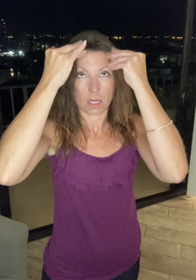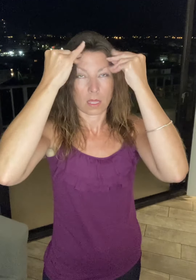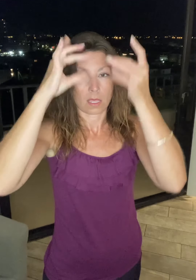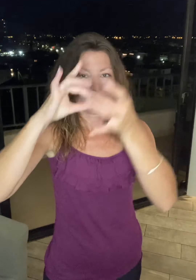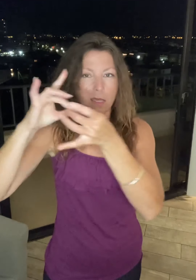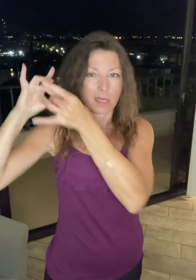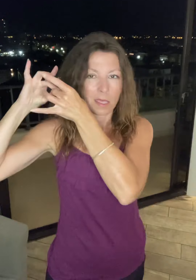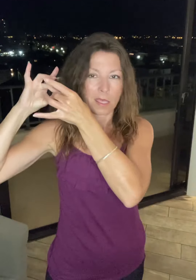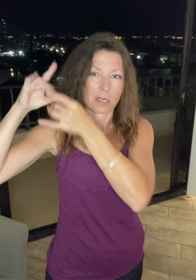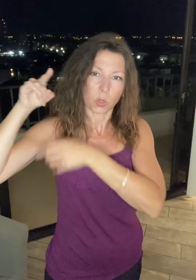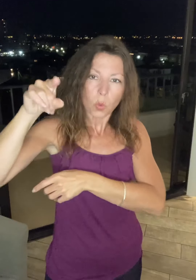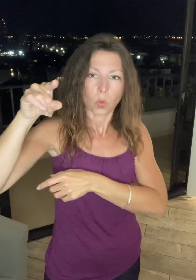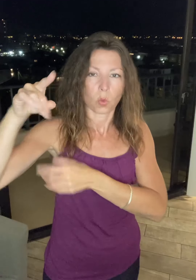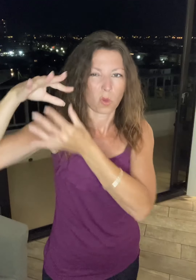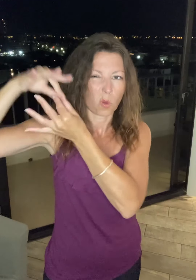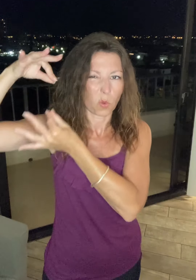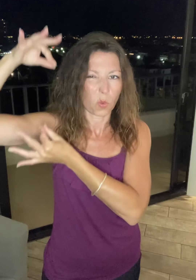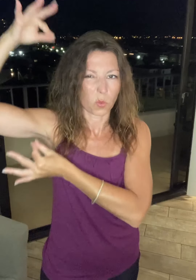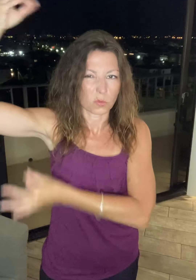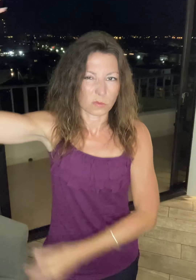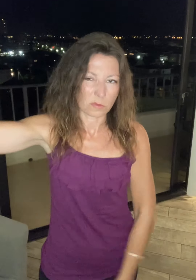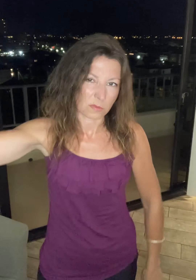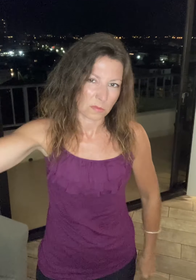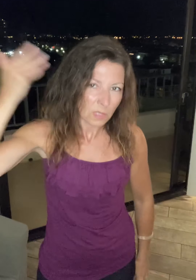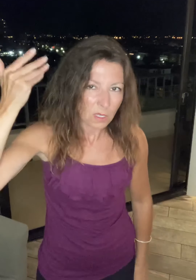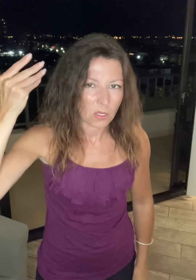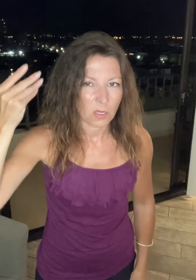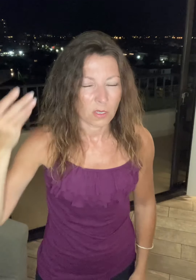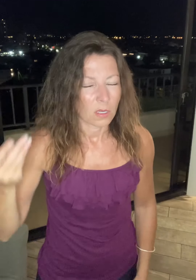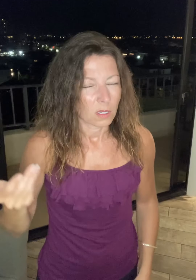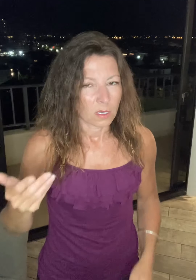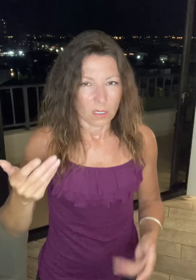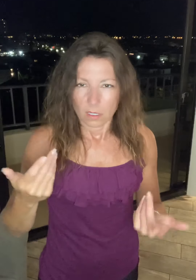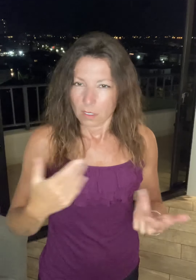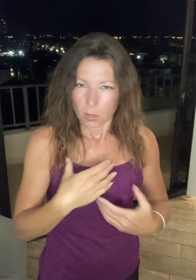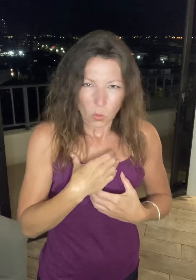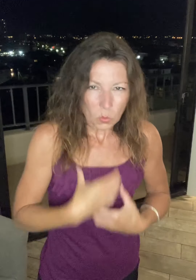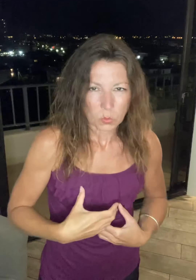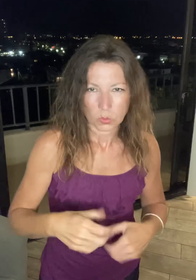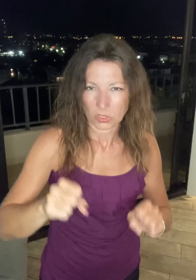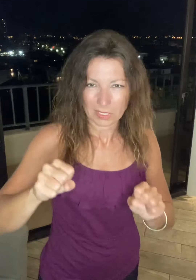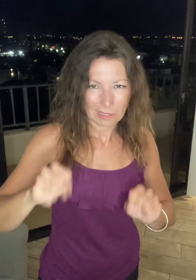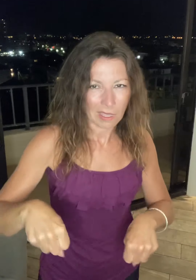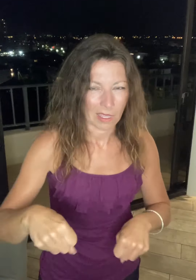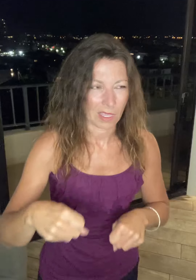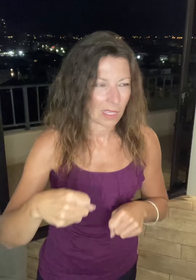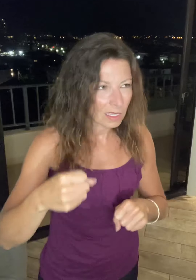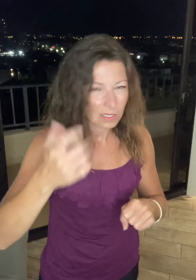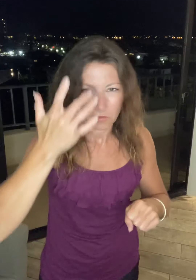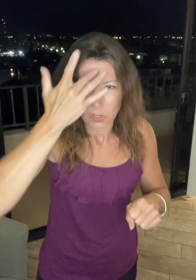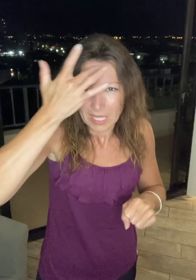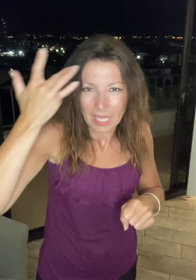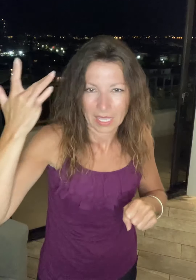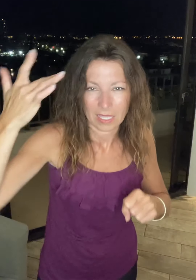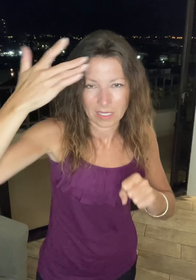Sometimes I wish that I could wish that I'm a lady, baby, in your lady,